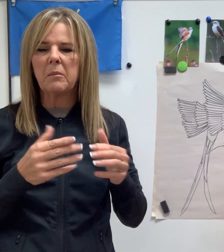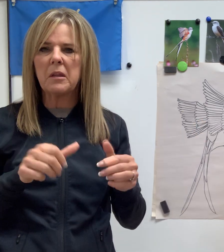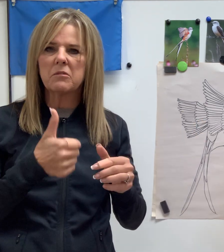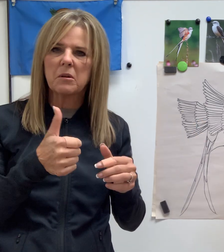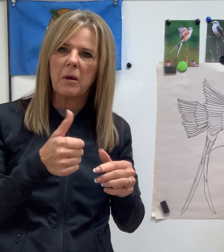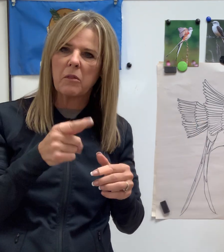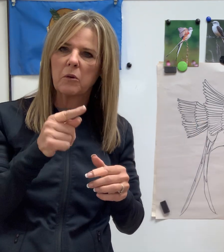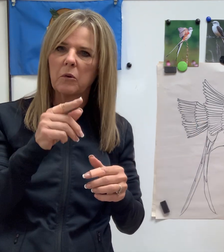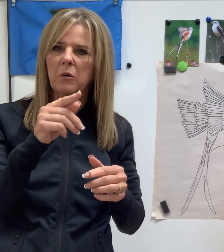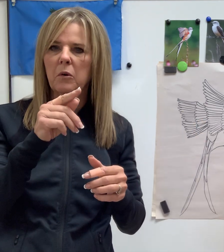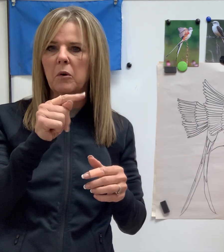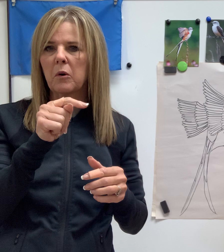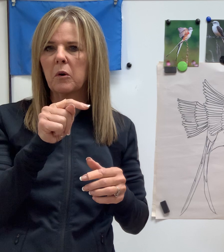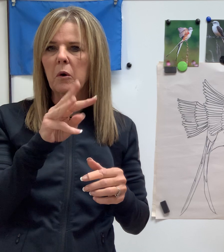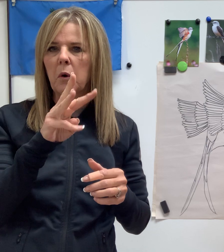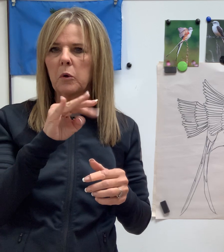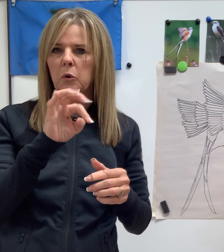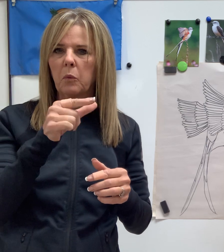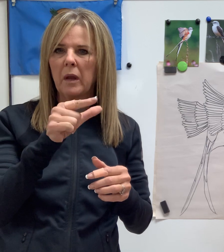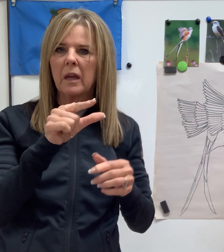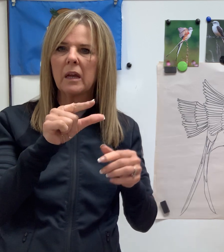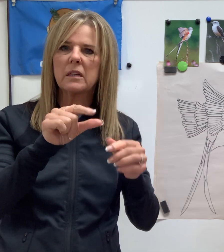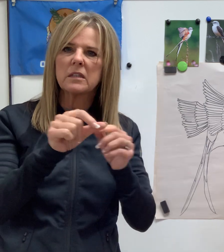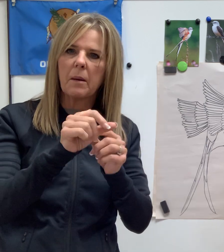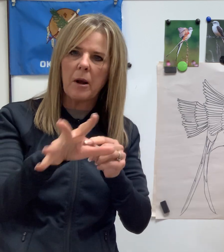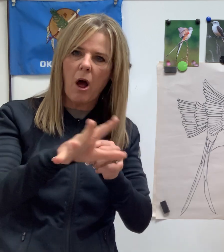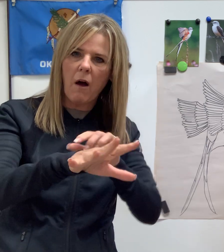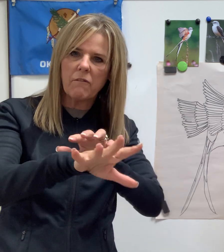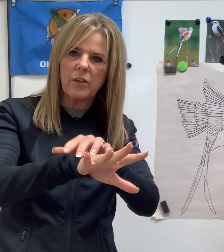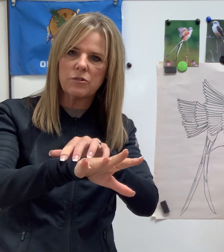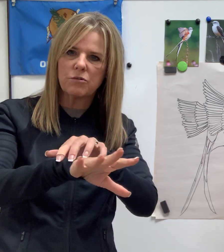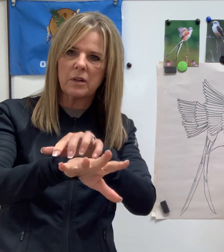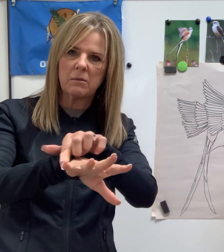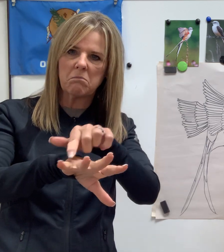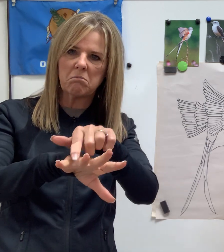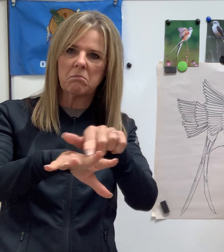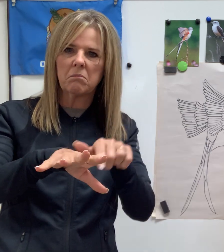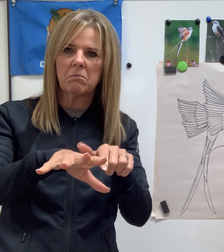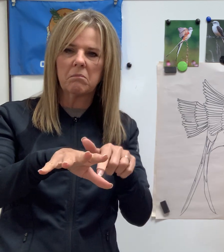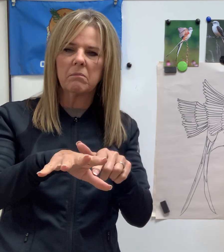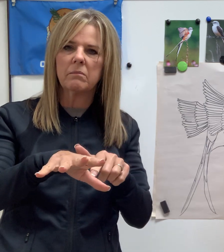off here and there, just rough, bumpy lines.